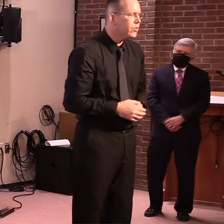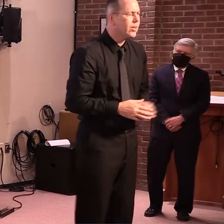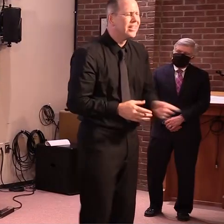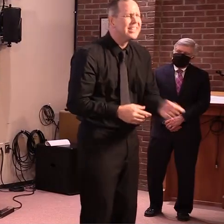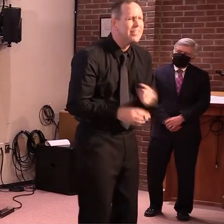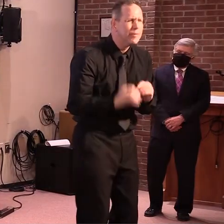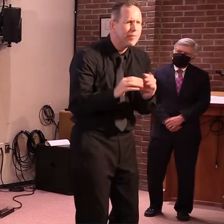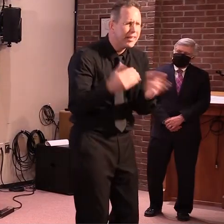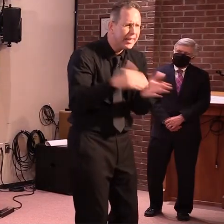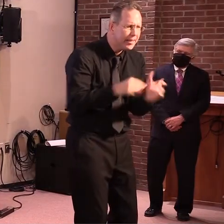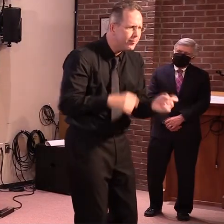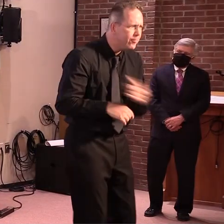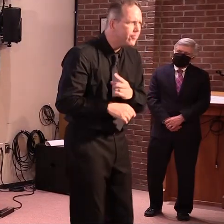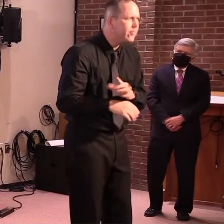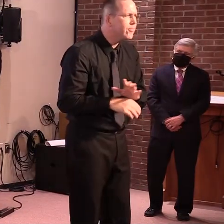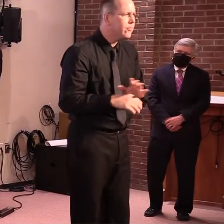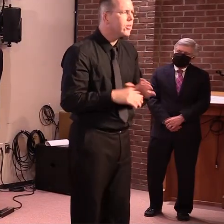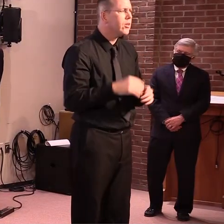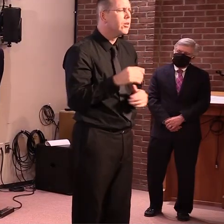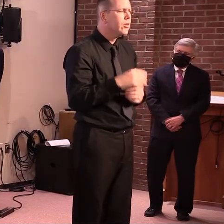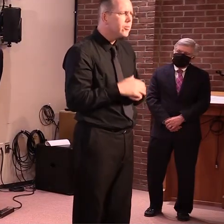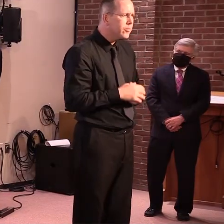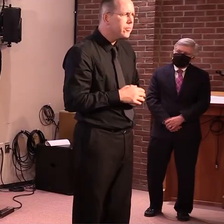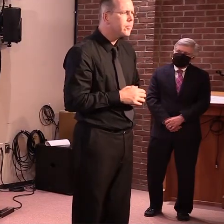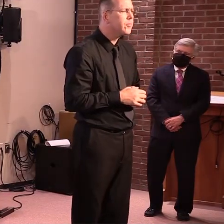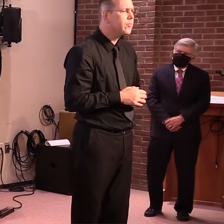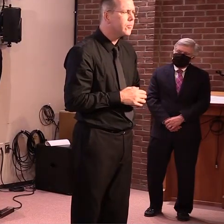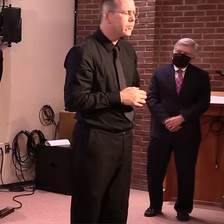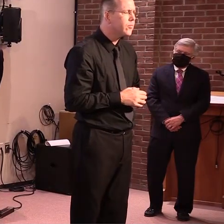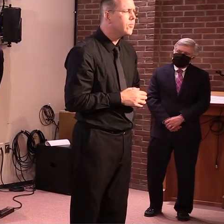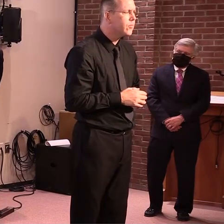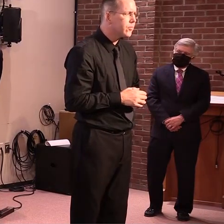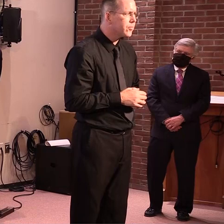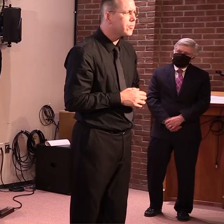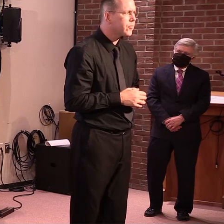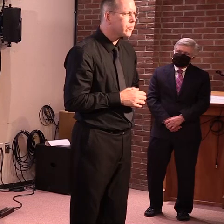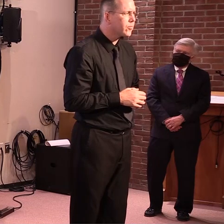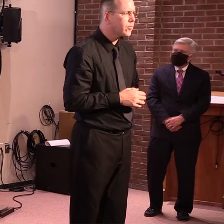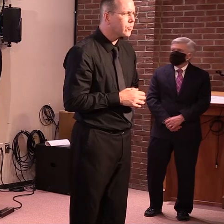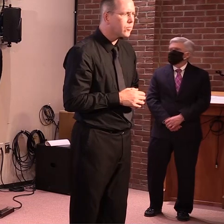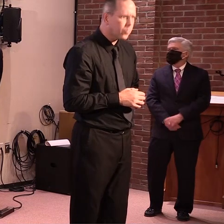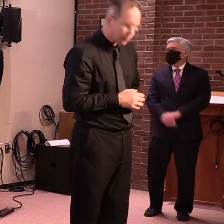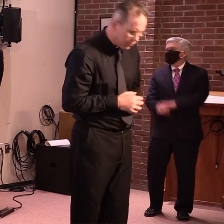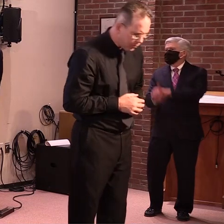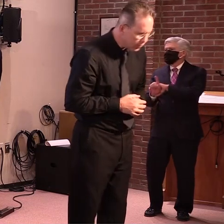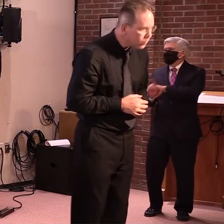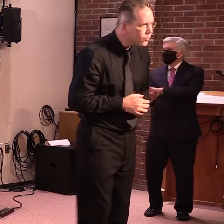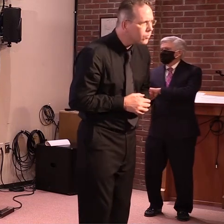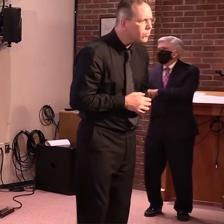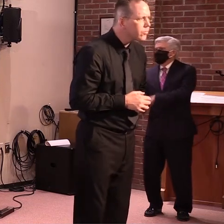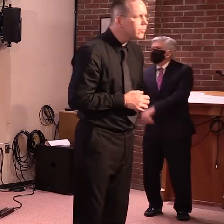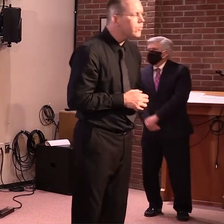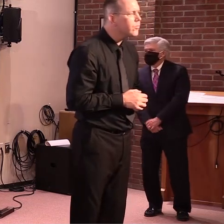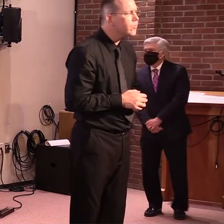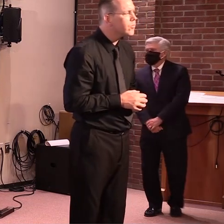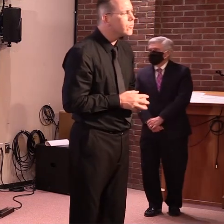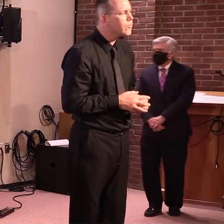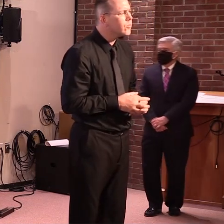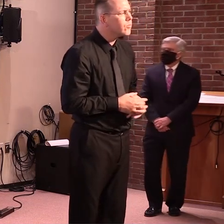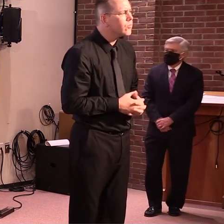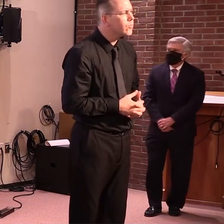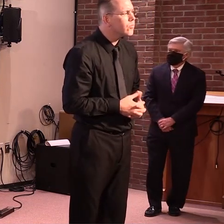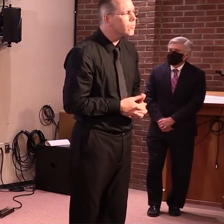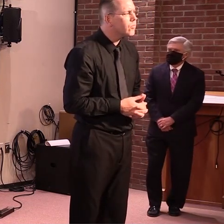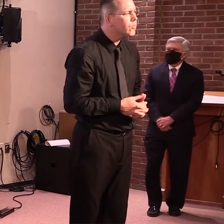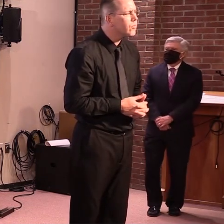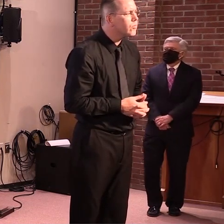Little League. Do you have any specific instructions for people who are perhaps in their 60s, 70s, or 80s, and otherwise good health?